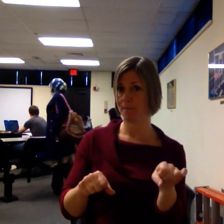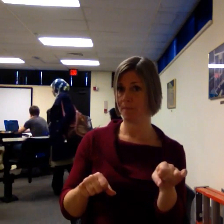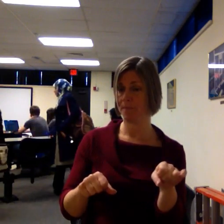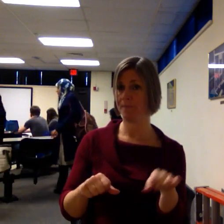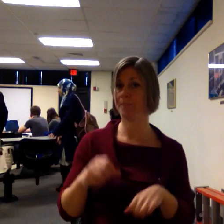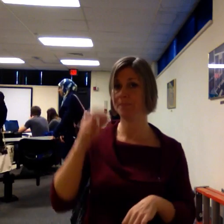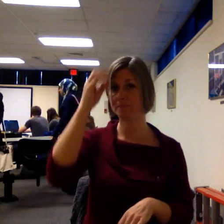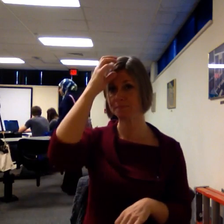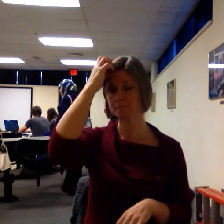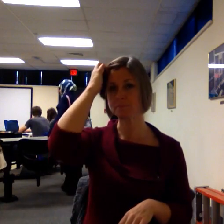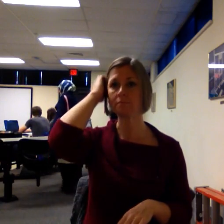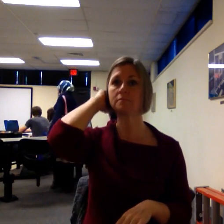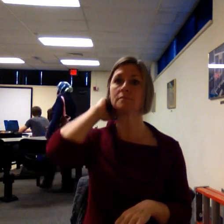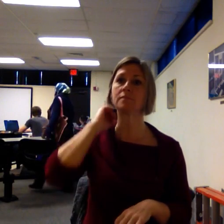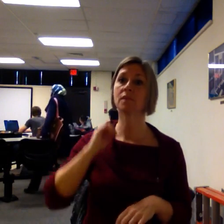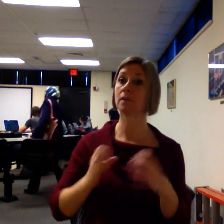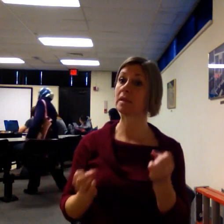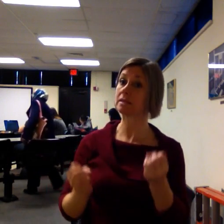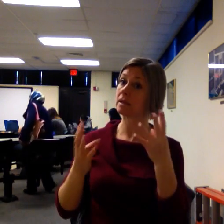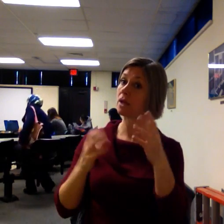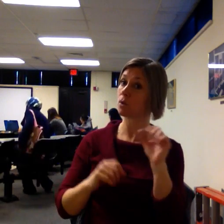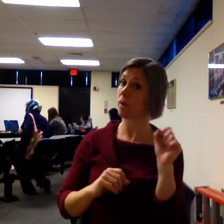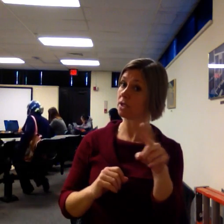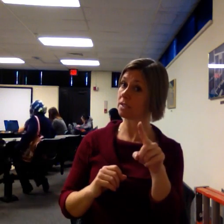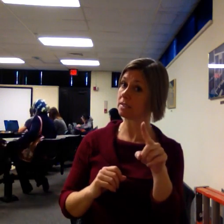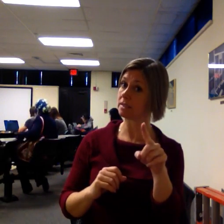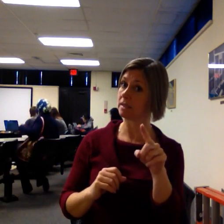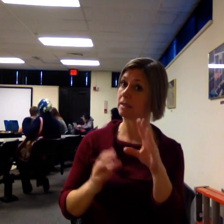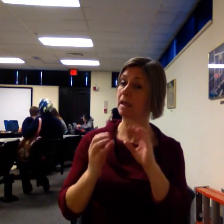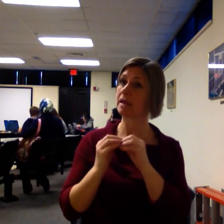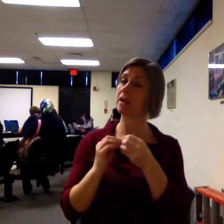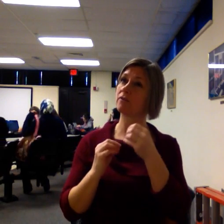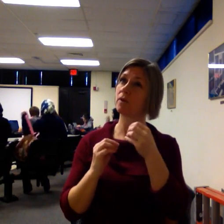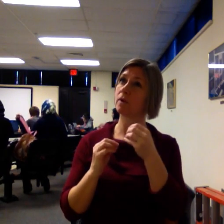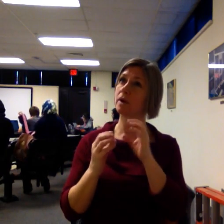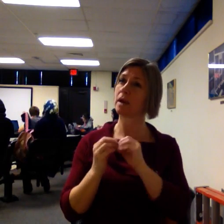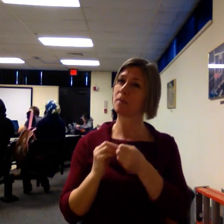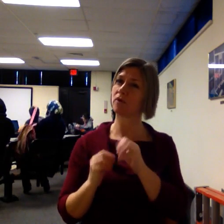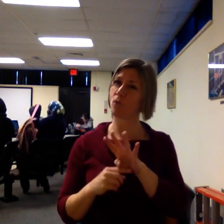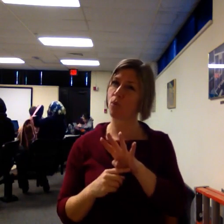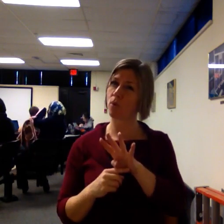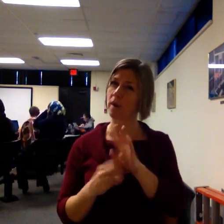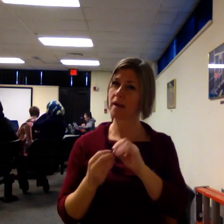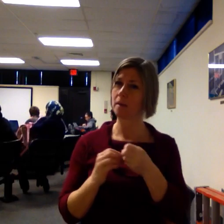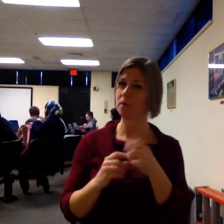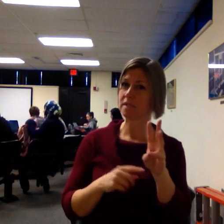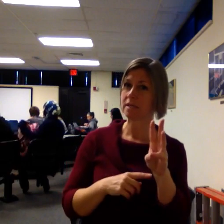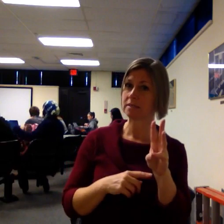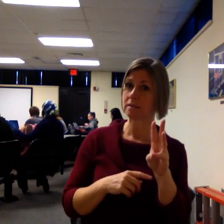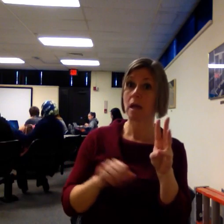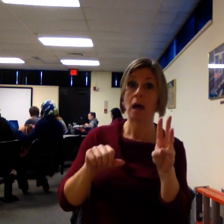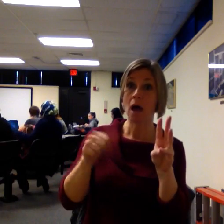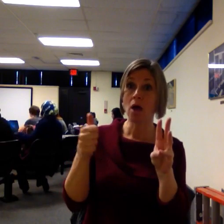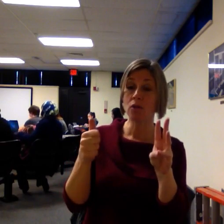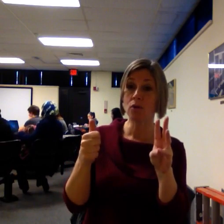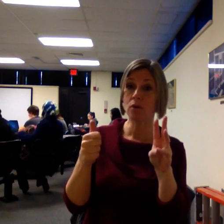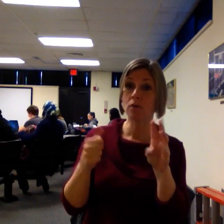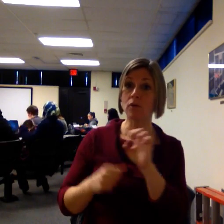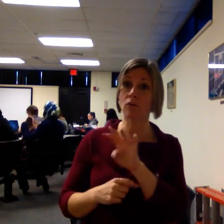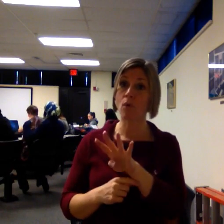So those are a lot of questions that I'm getting over number 4 and number 6. Any other questions about number 4 and number 6 as you guys